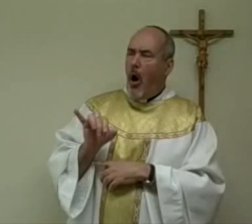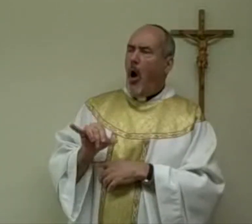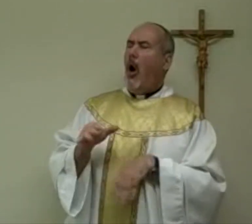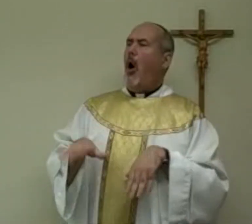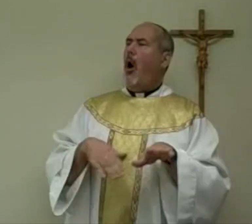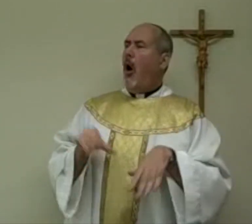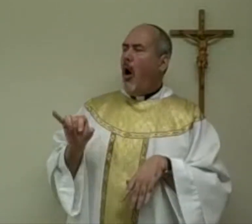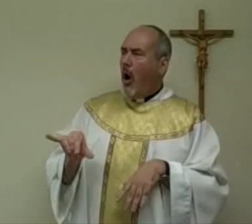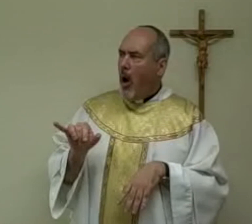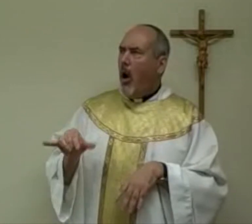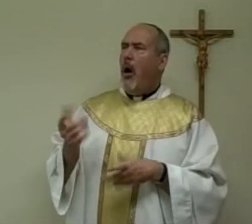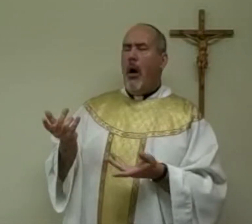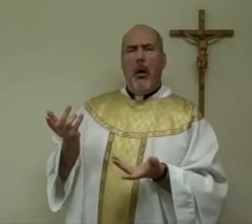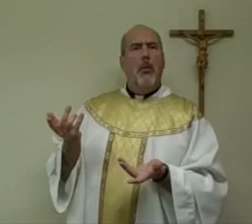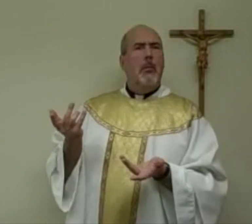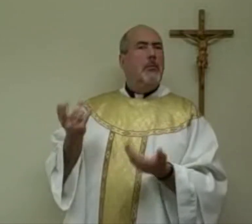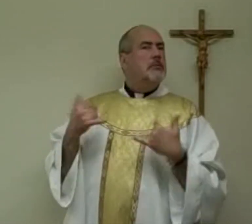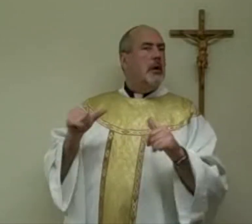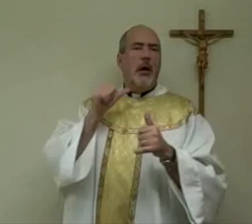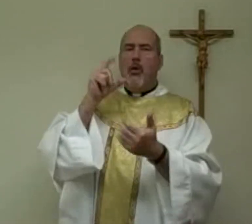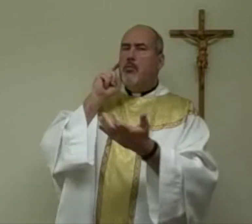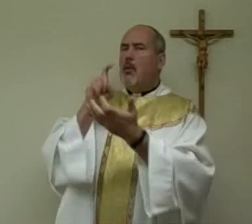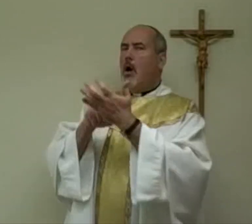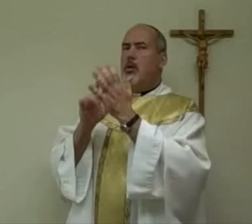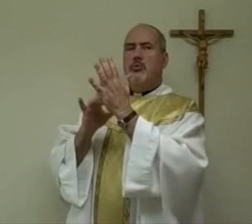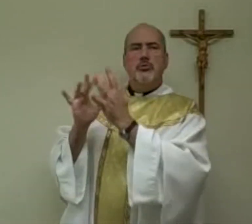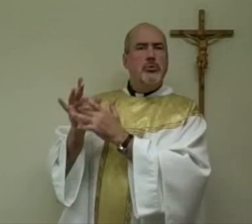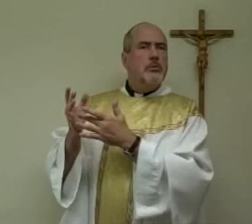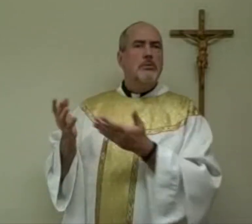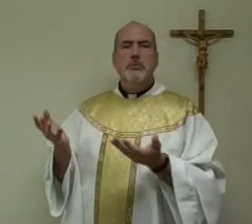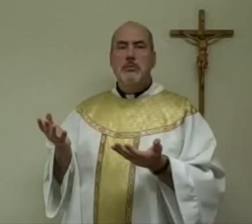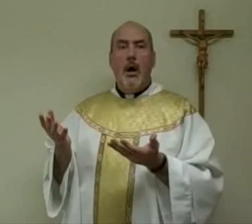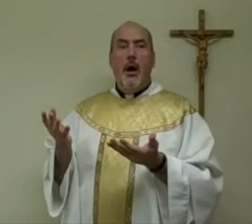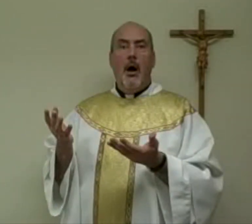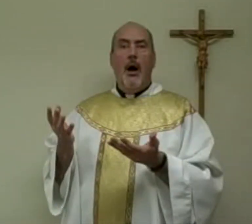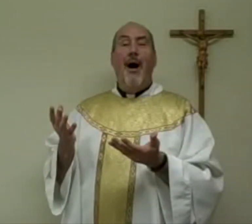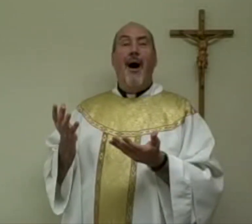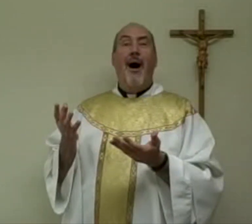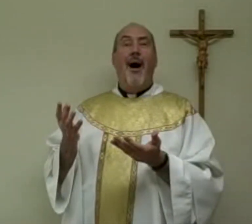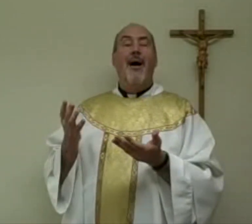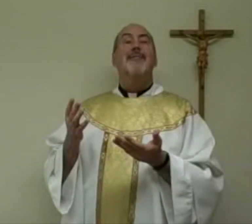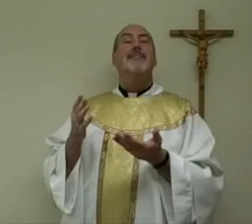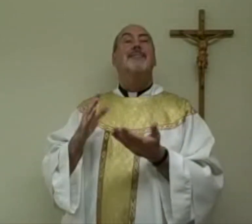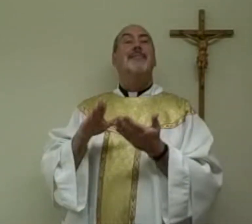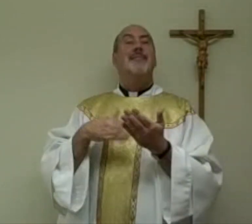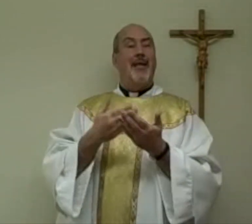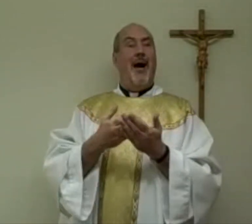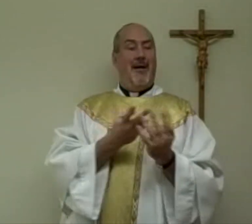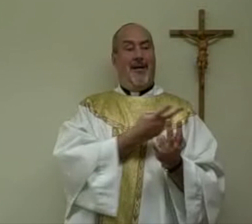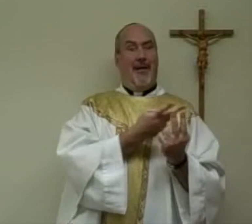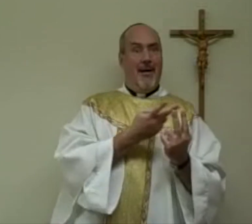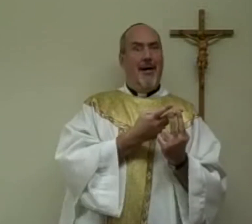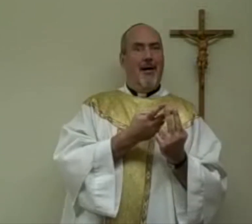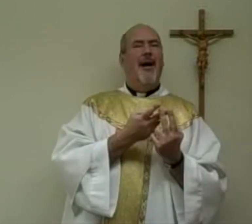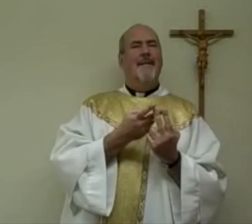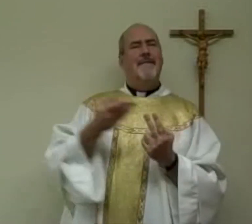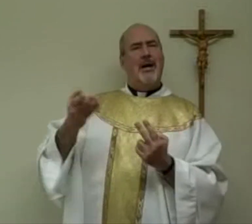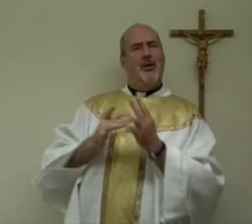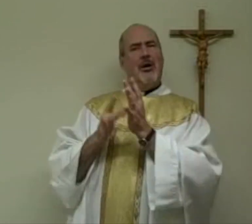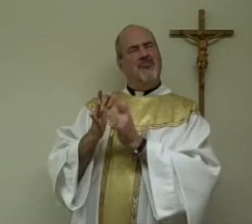rise in glory. And they listened to him, but still did not recognize who he was, even though they understood